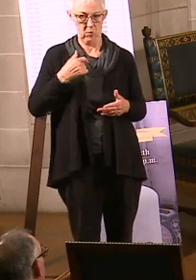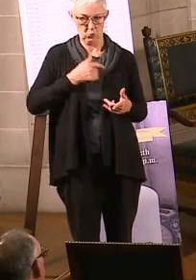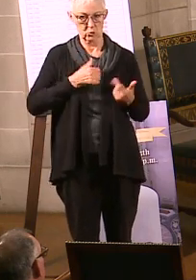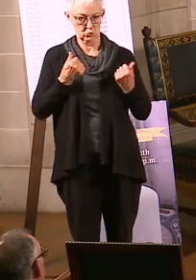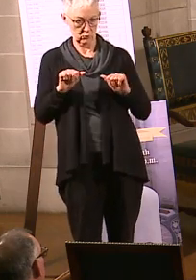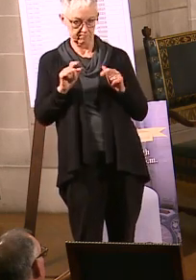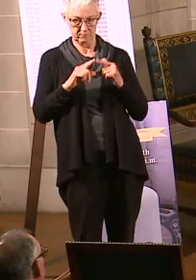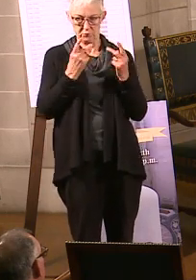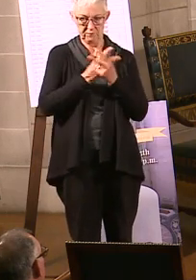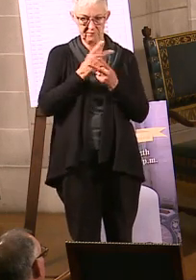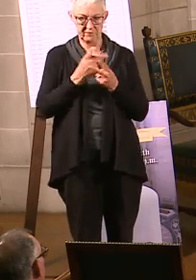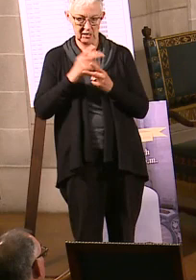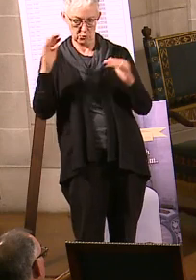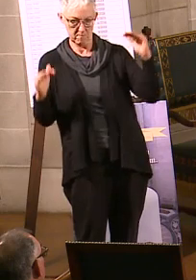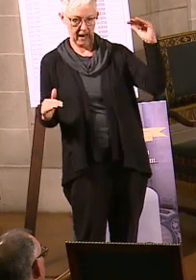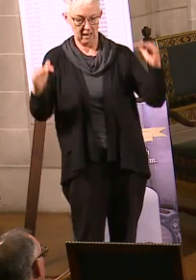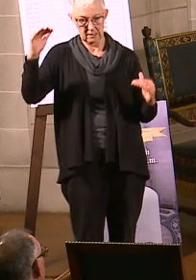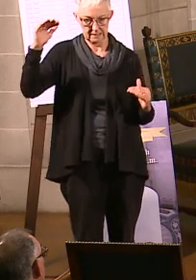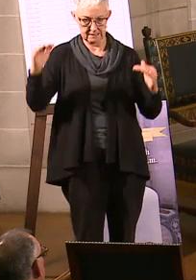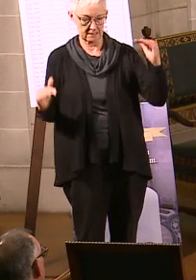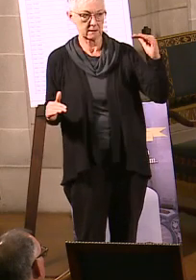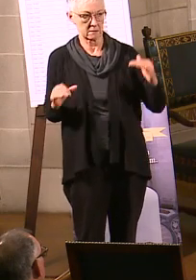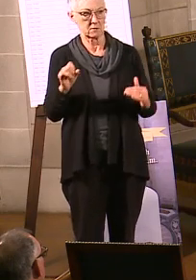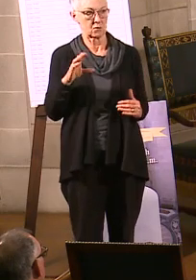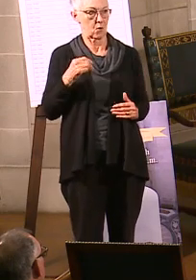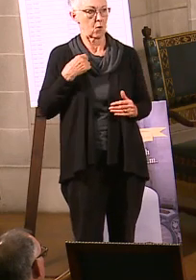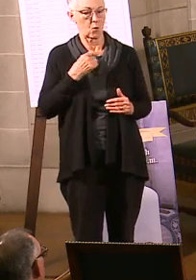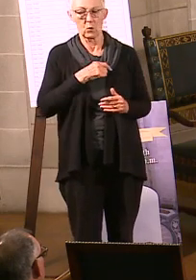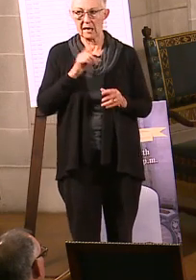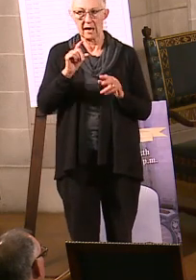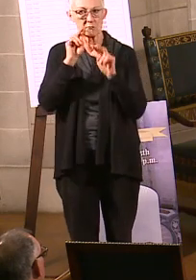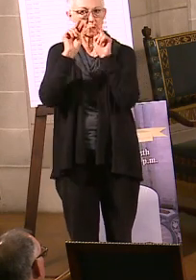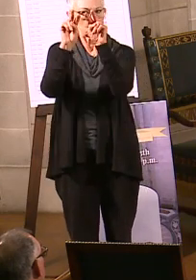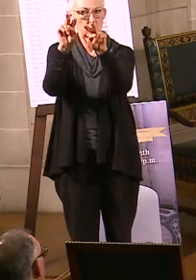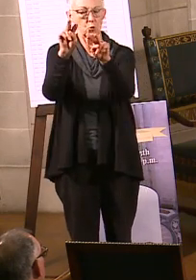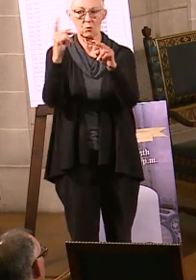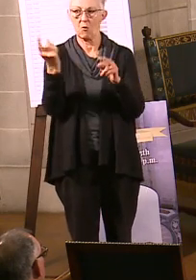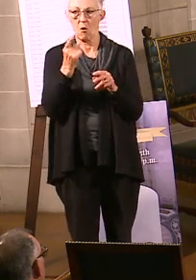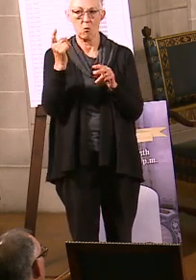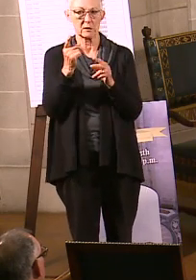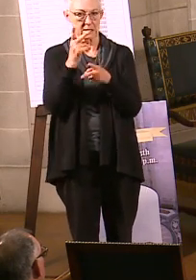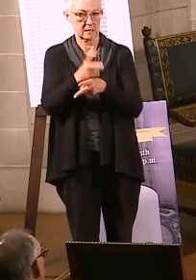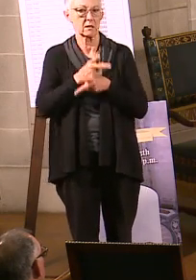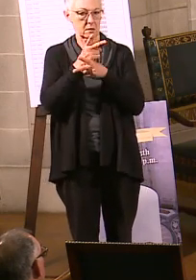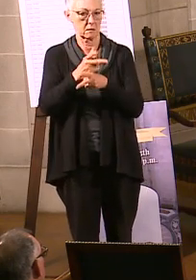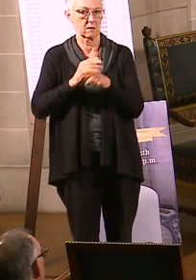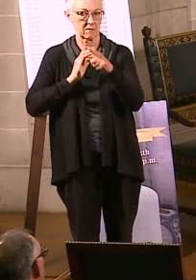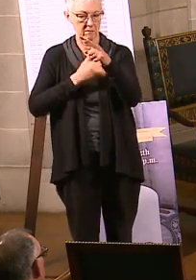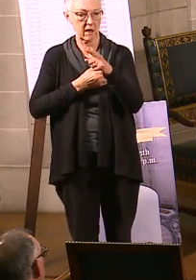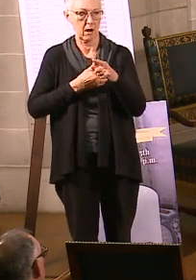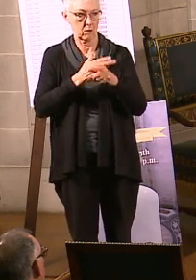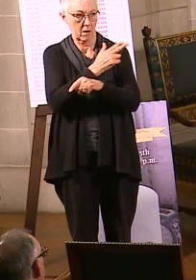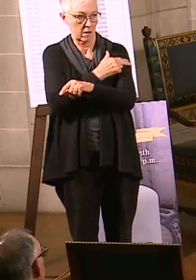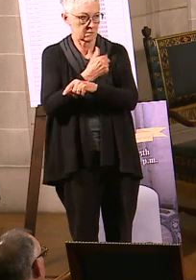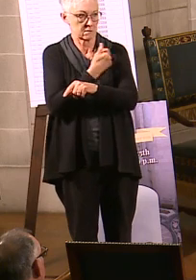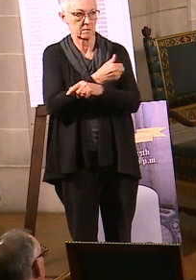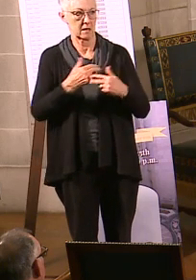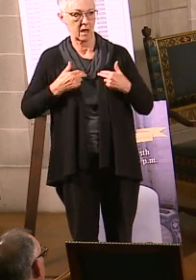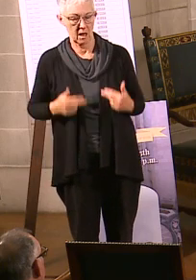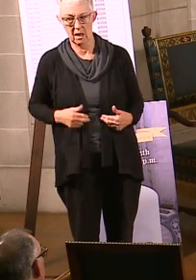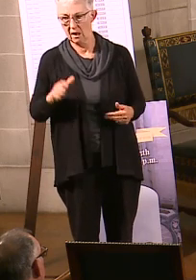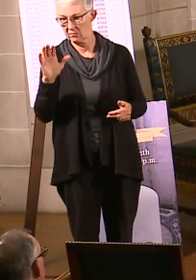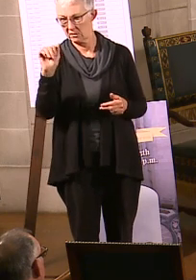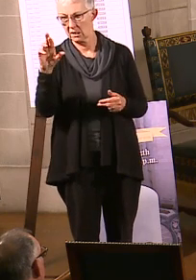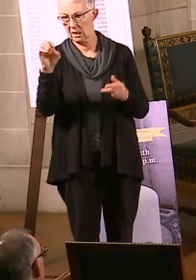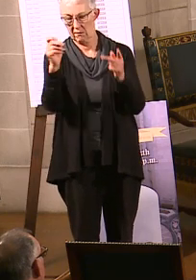on the healthcare system and make sure that is available as kind of that benchmark, that variable that does not change whether or not we're testing or not.